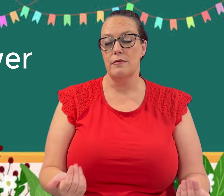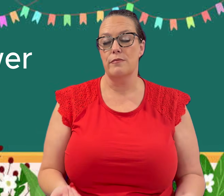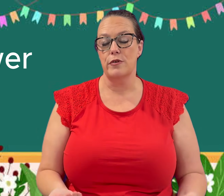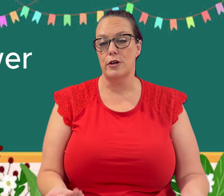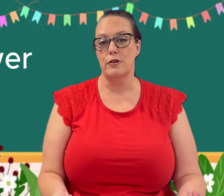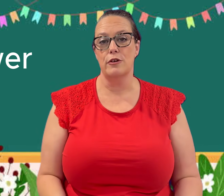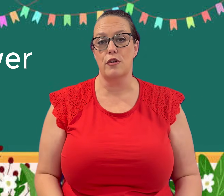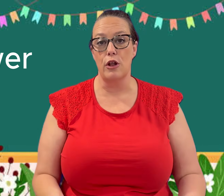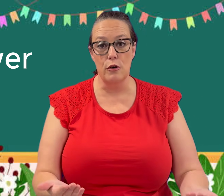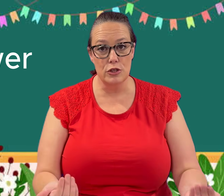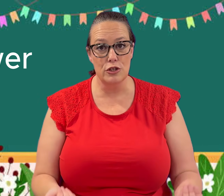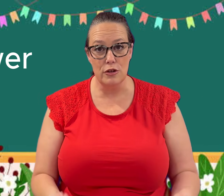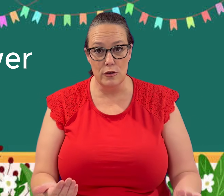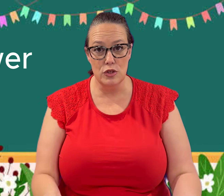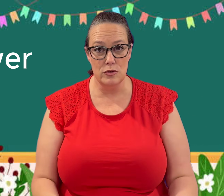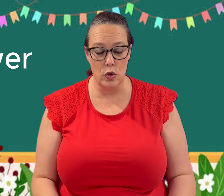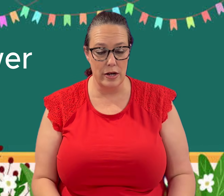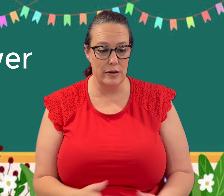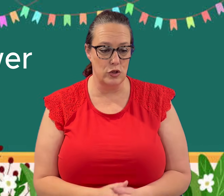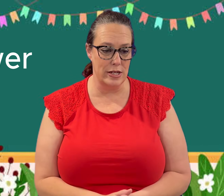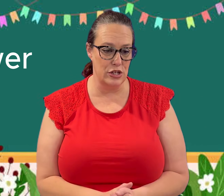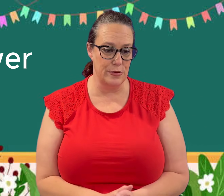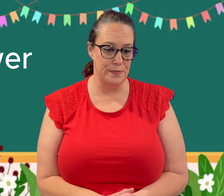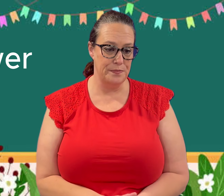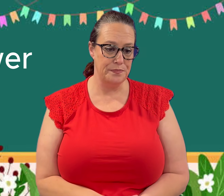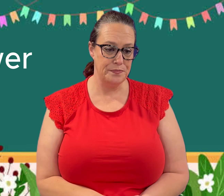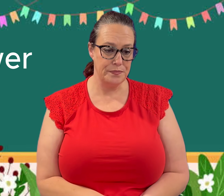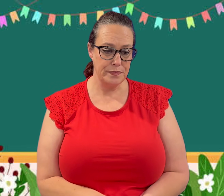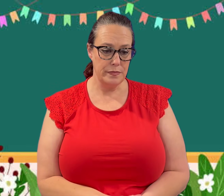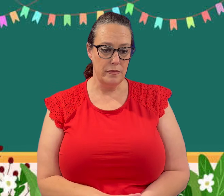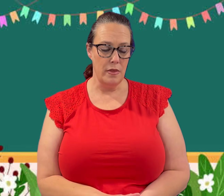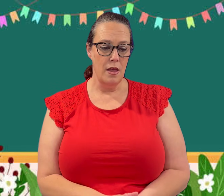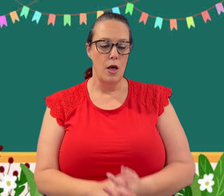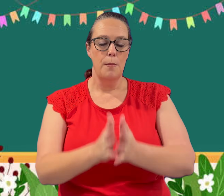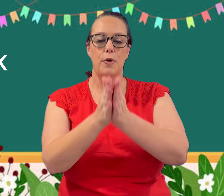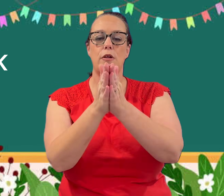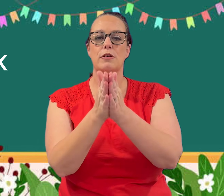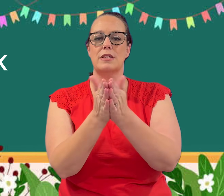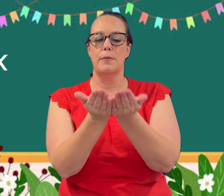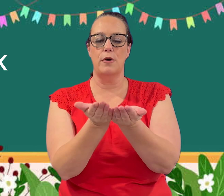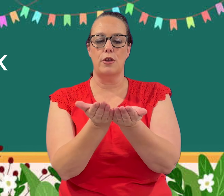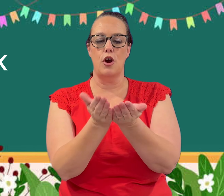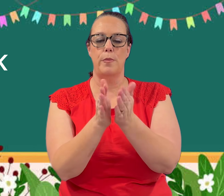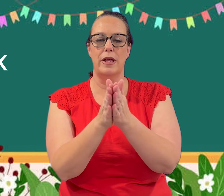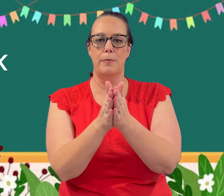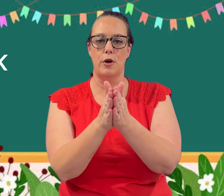for your clothes drawer, your dresser. Book looks like a book. You're opening a book.